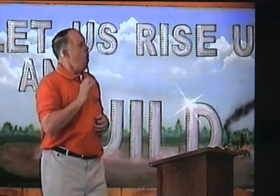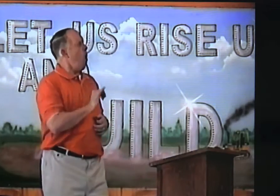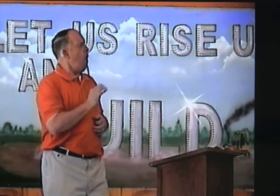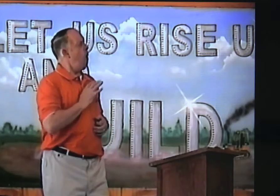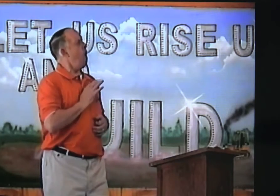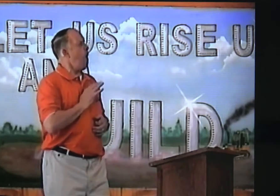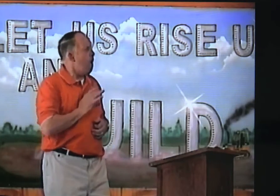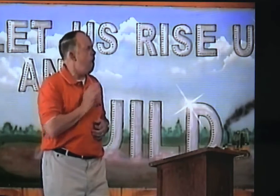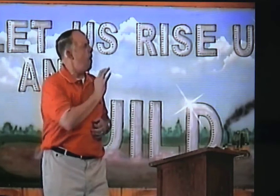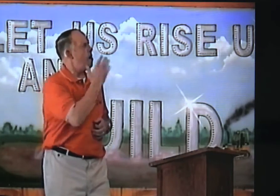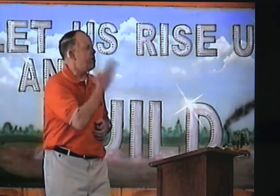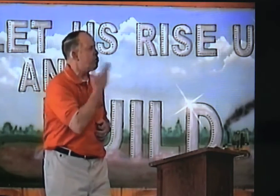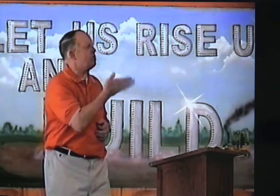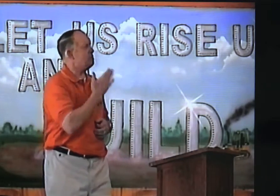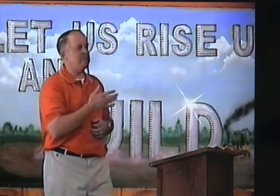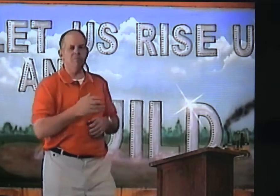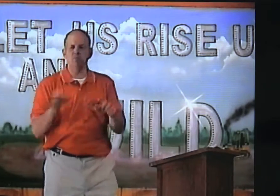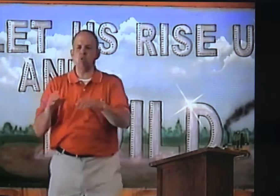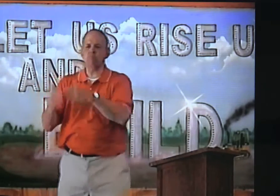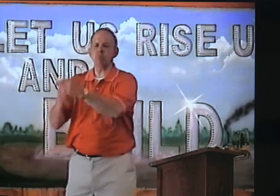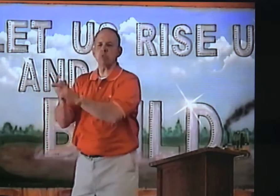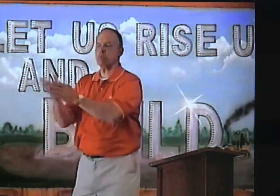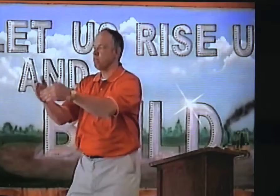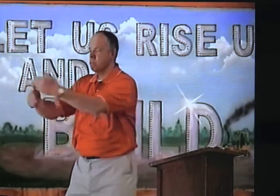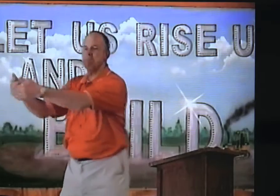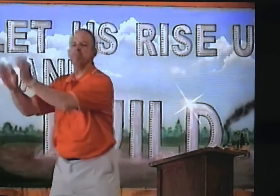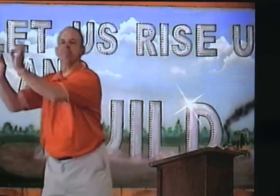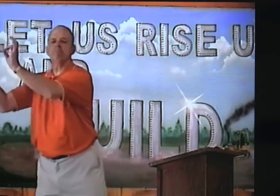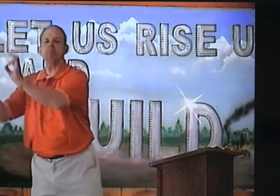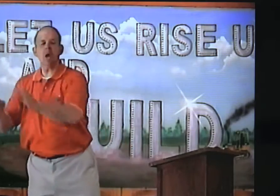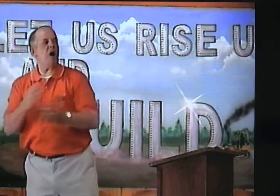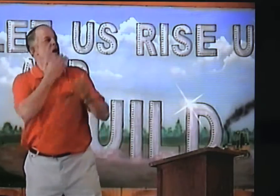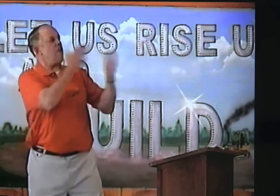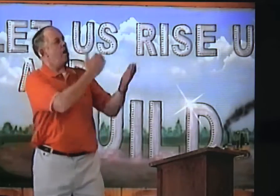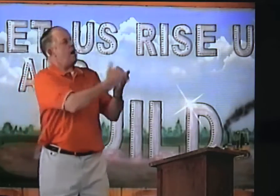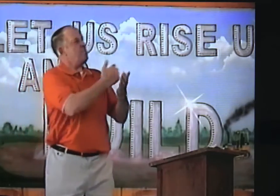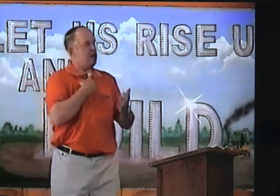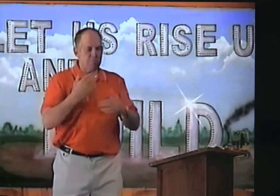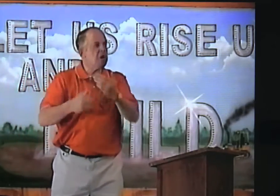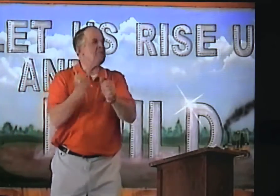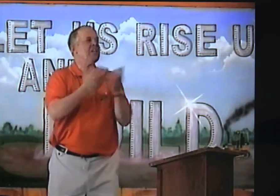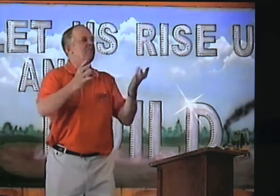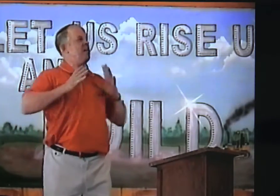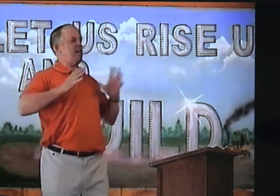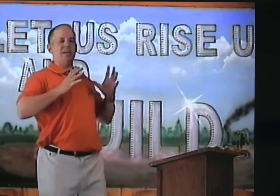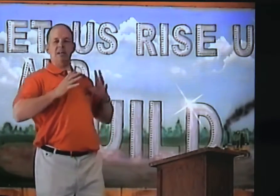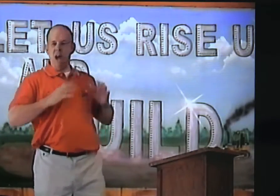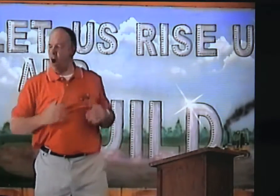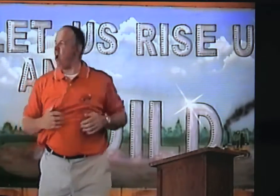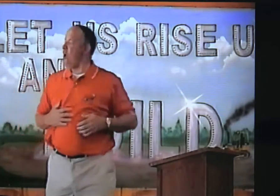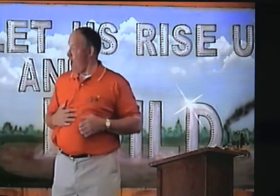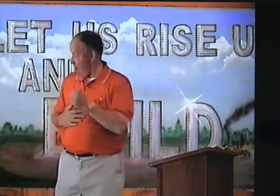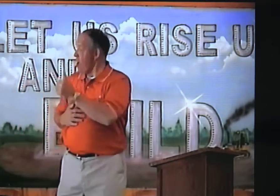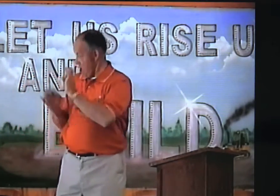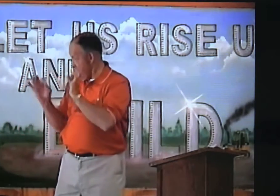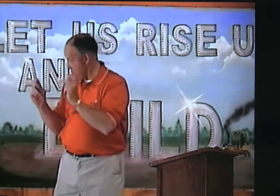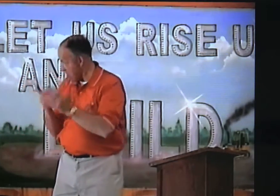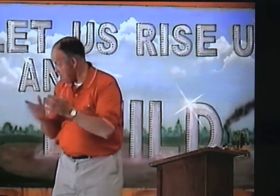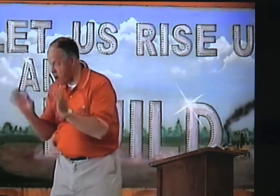ways to help you take care of your problem. Thank you, thank you. When you go on your mind. Thank you for your application. Thank you.